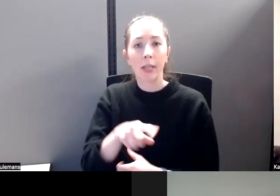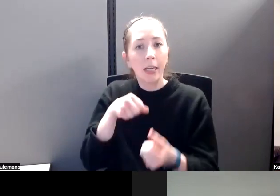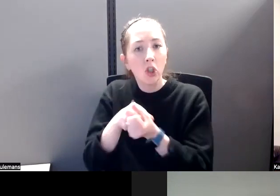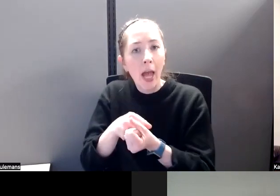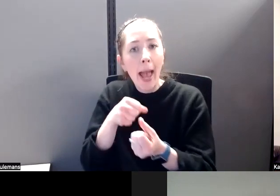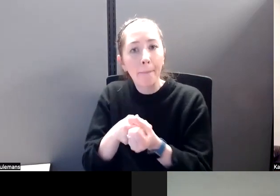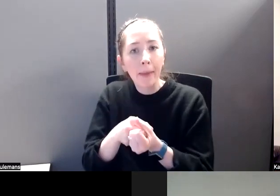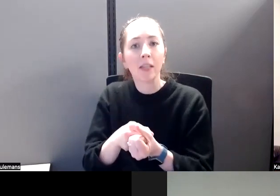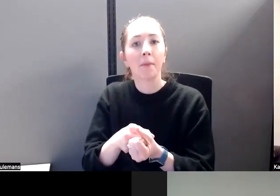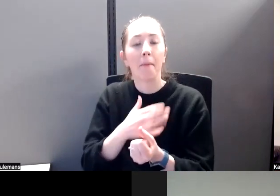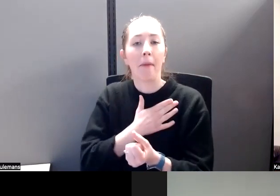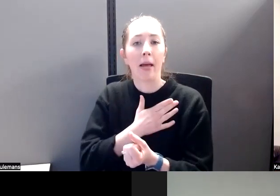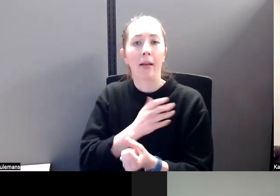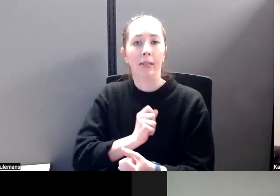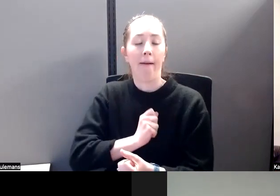champions of me.